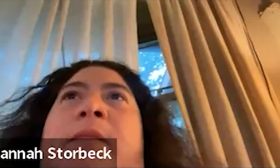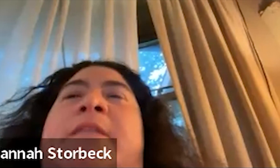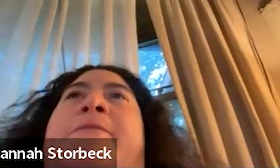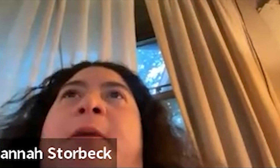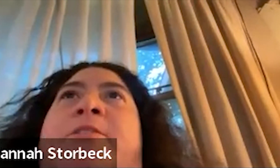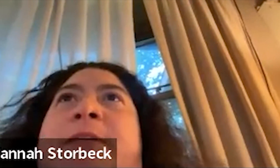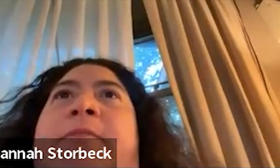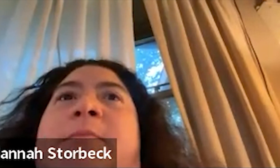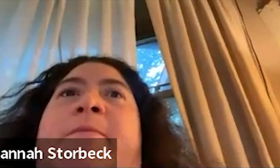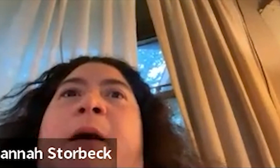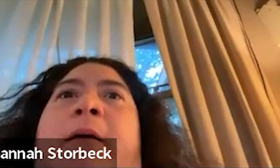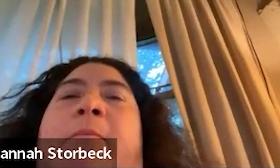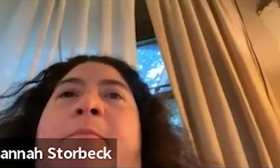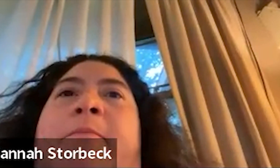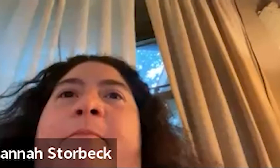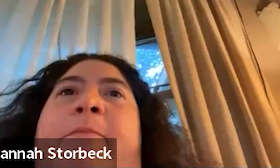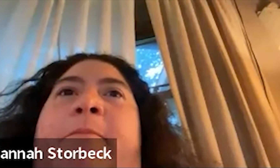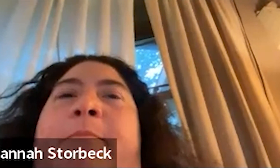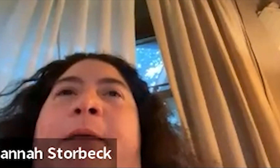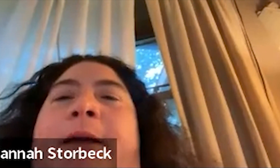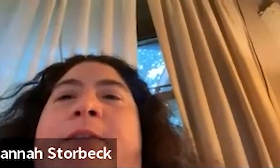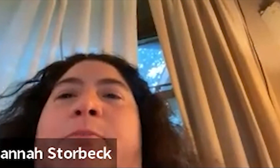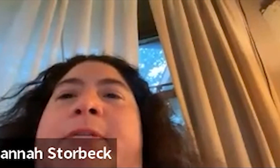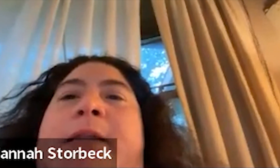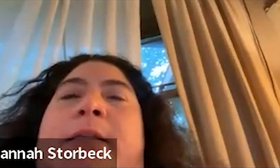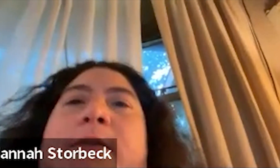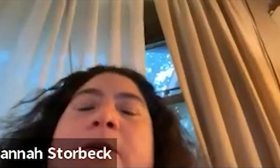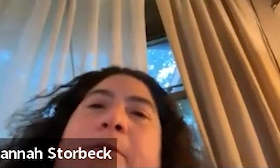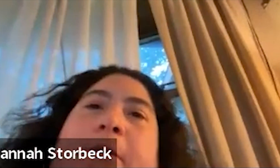this information was given to me by my superintendent. So.